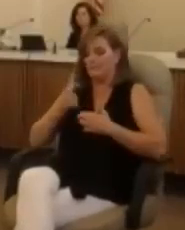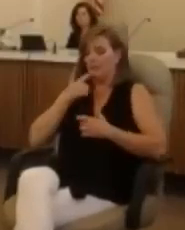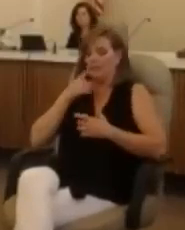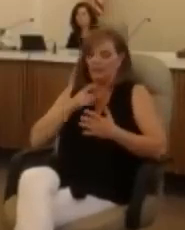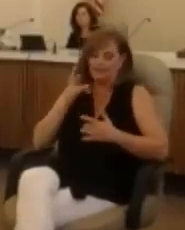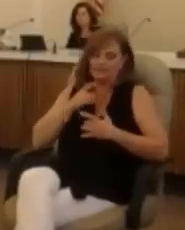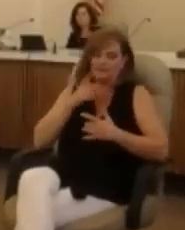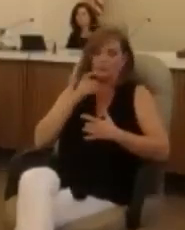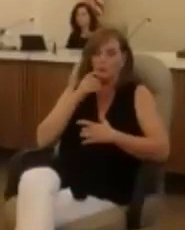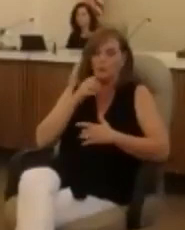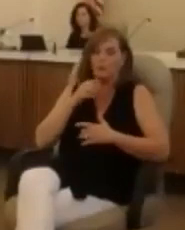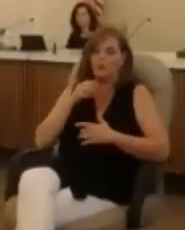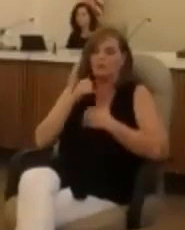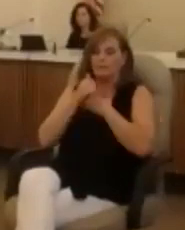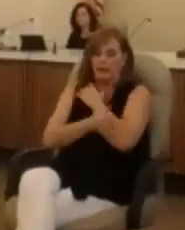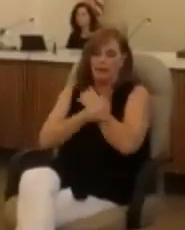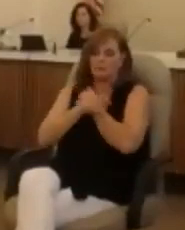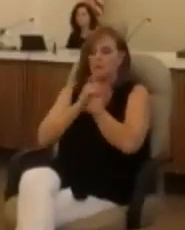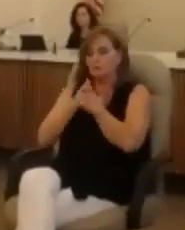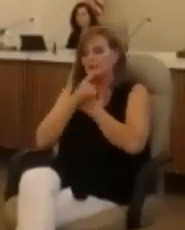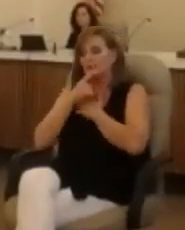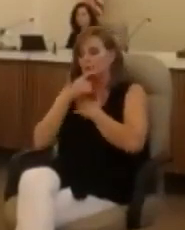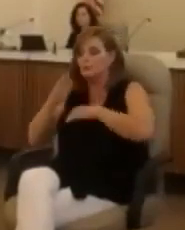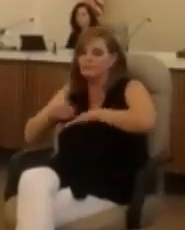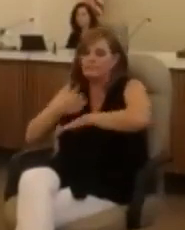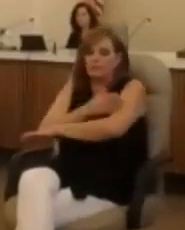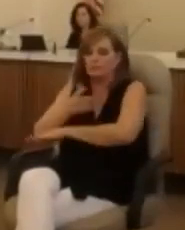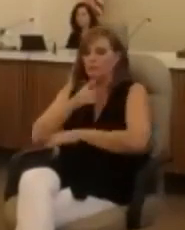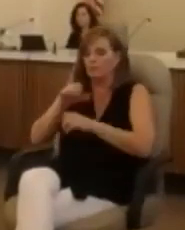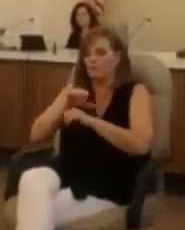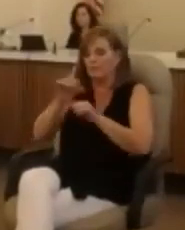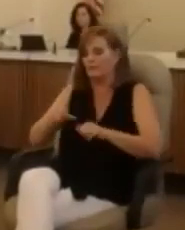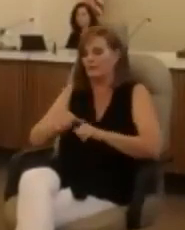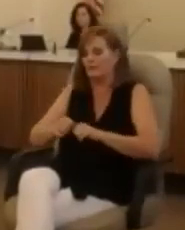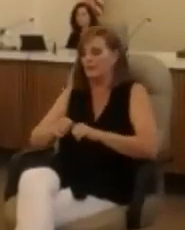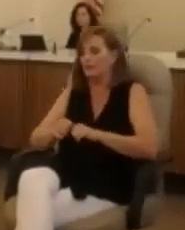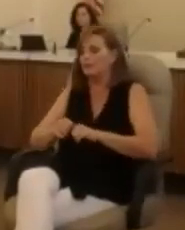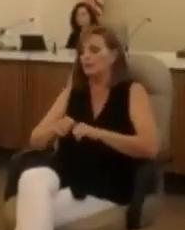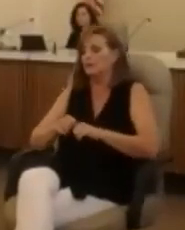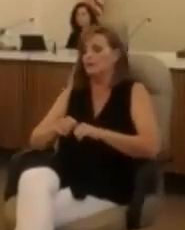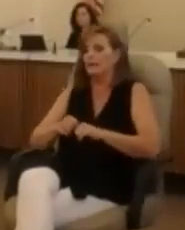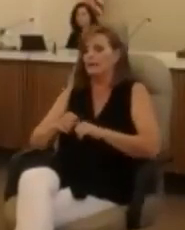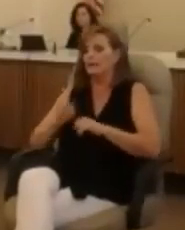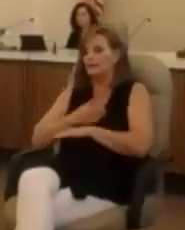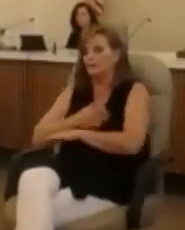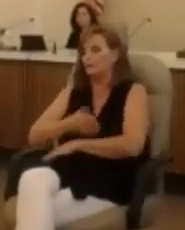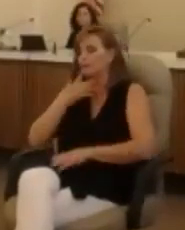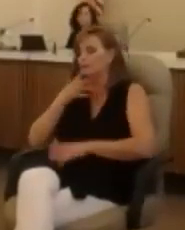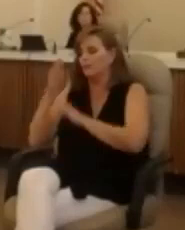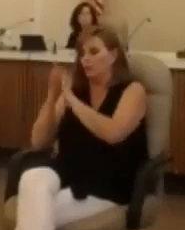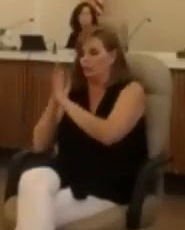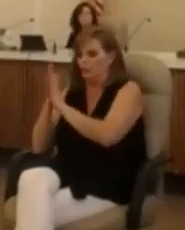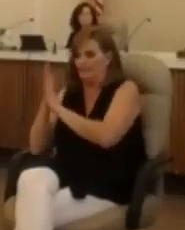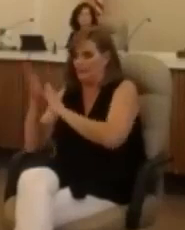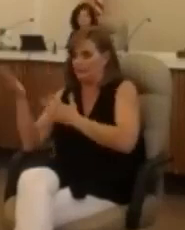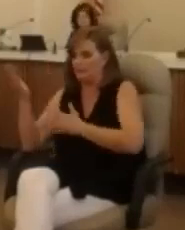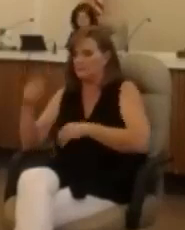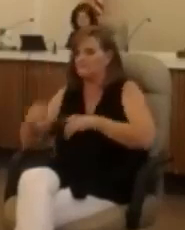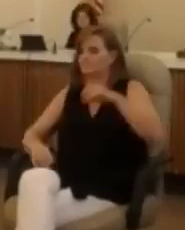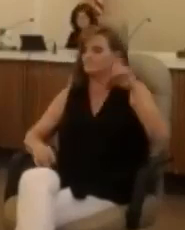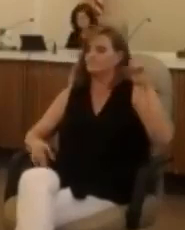say, you need to improve this area and do better in terms of traffic flow. So in terms